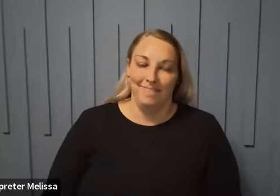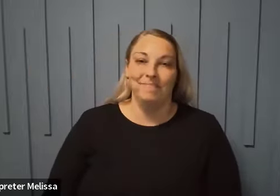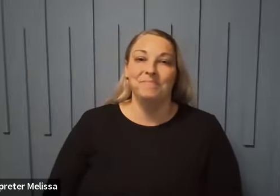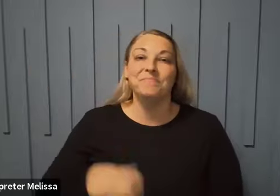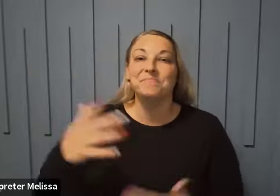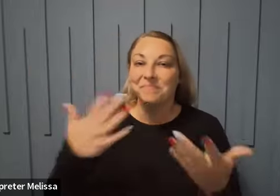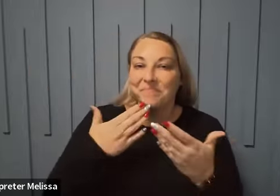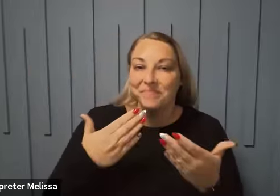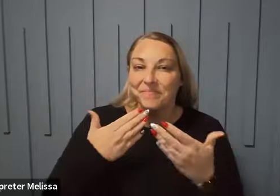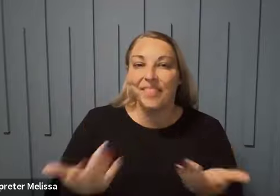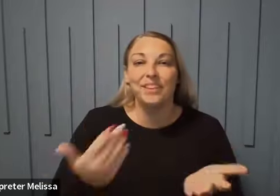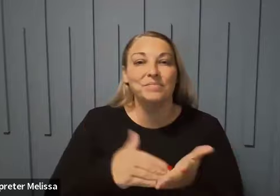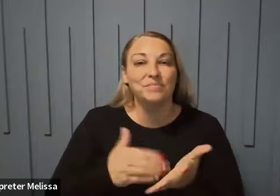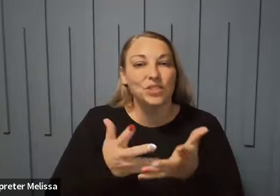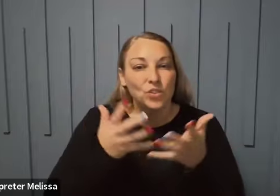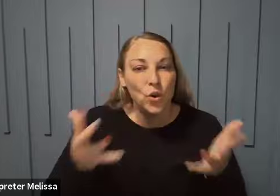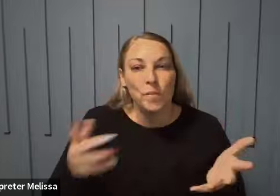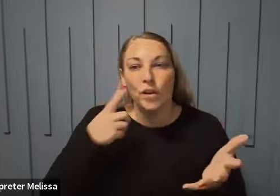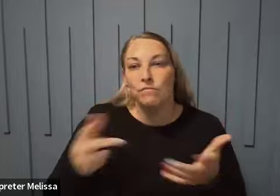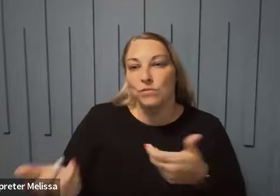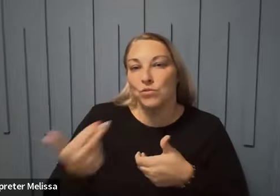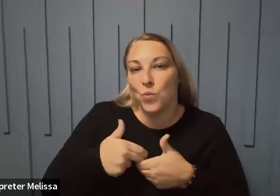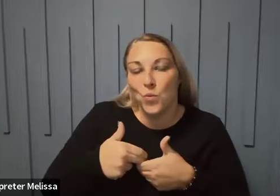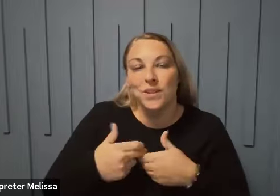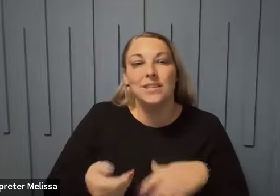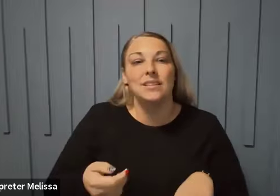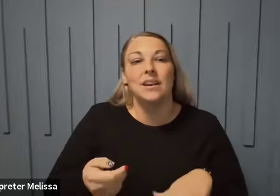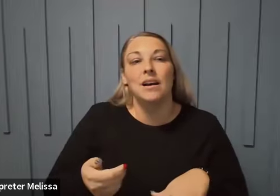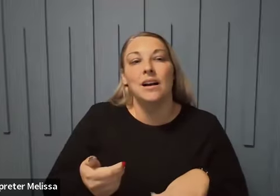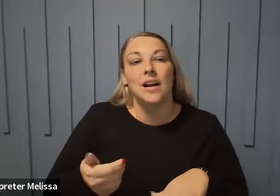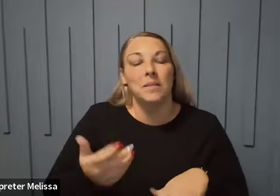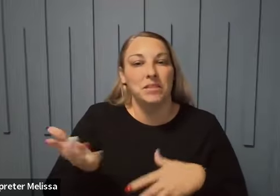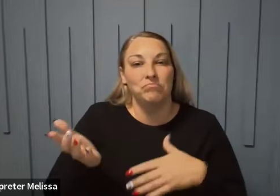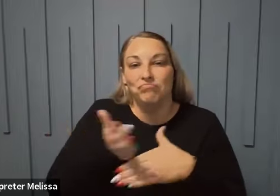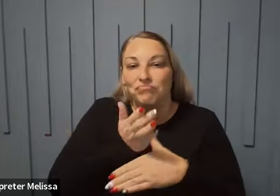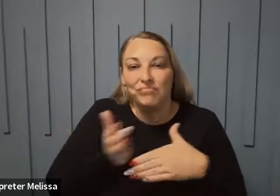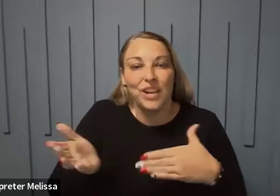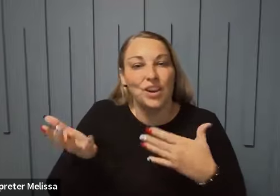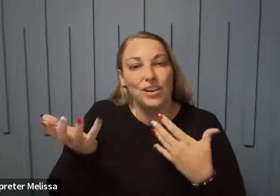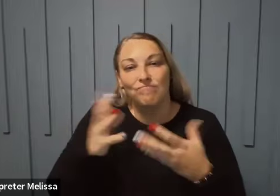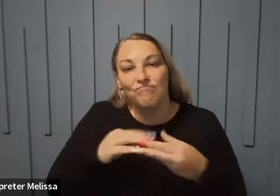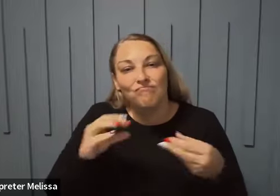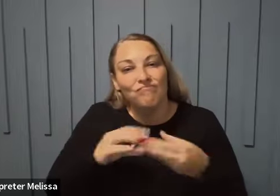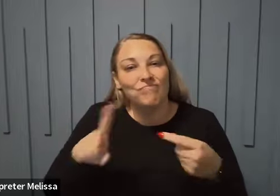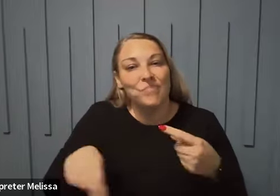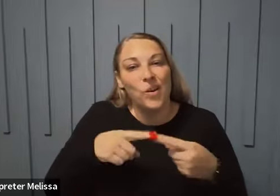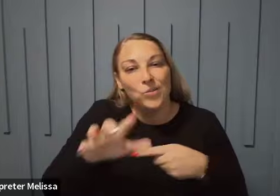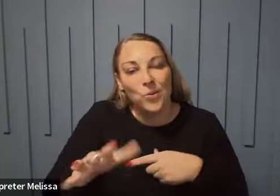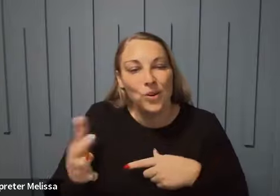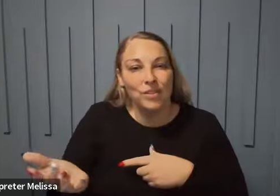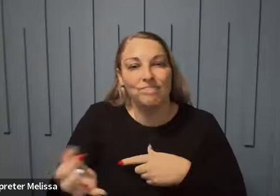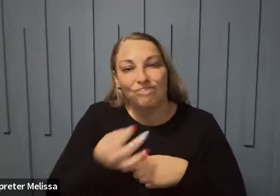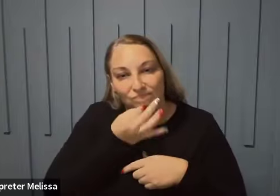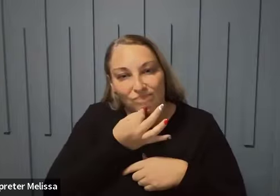said, thank you so much for joining us this evening and sharing all of your expertise with our